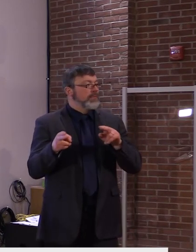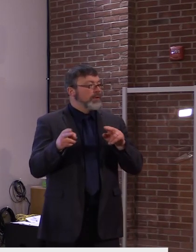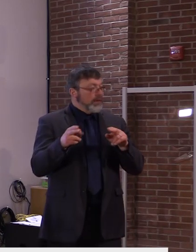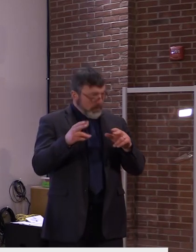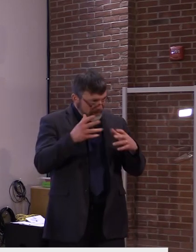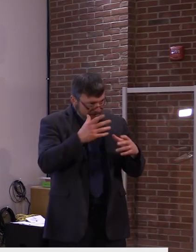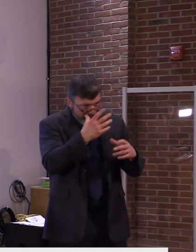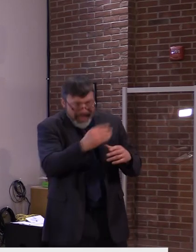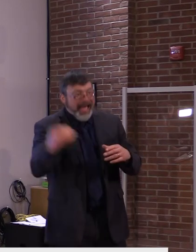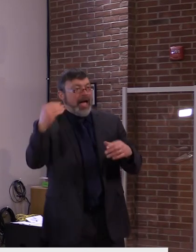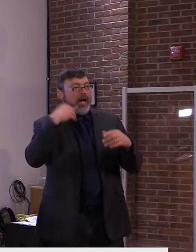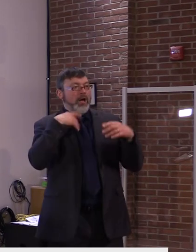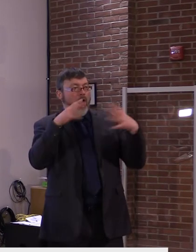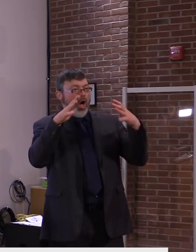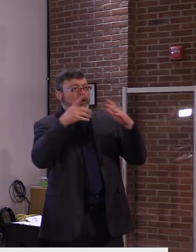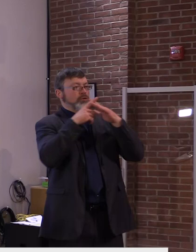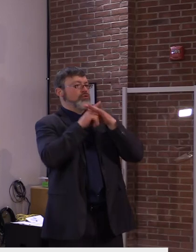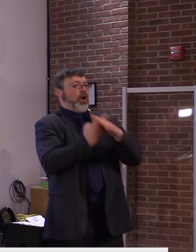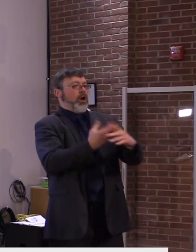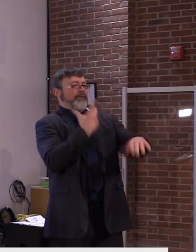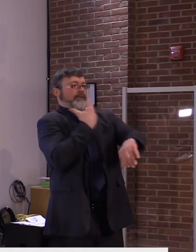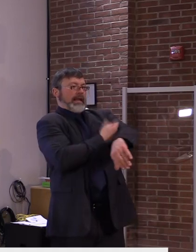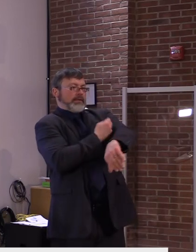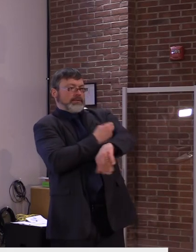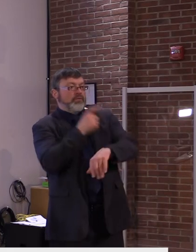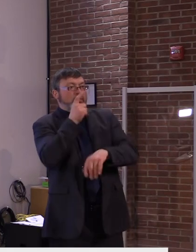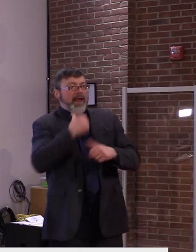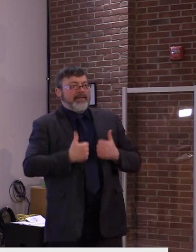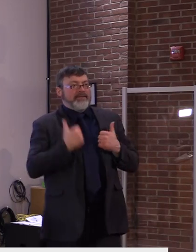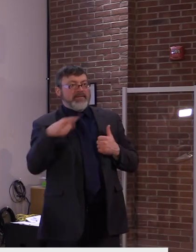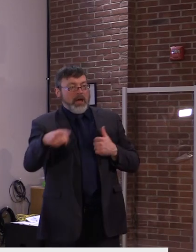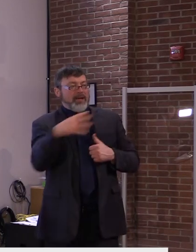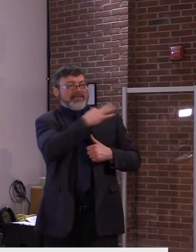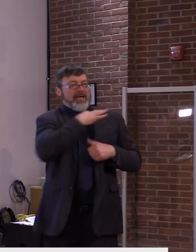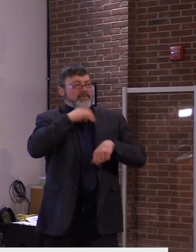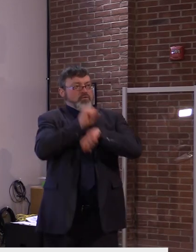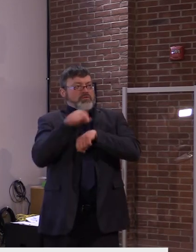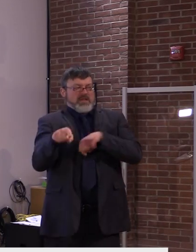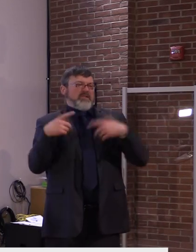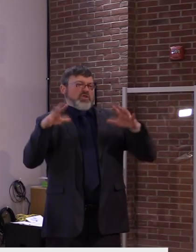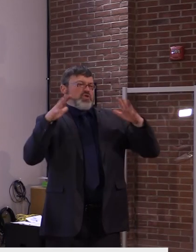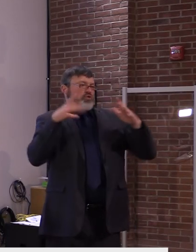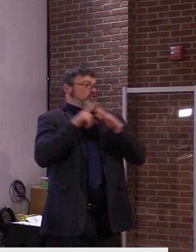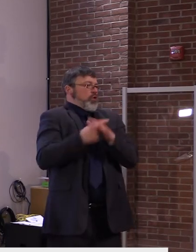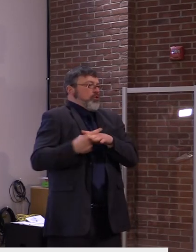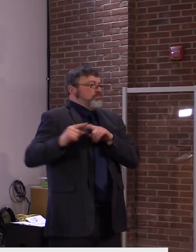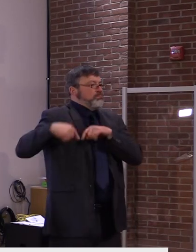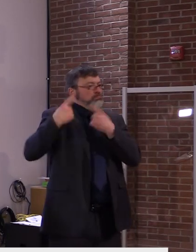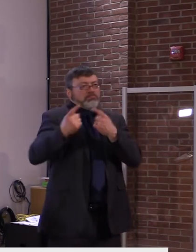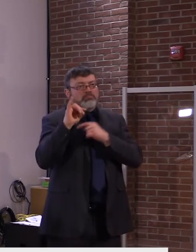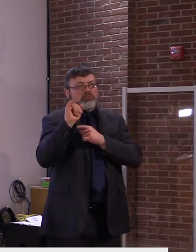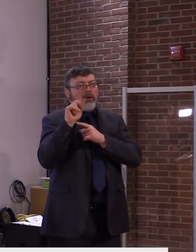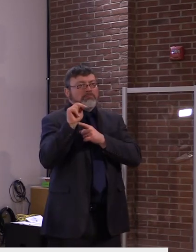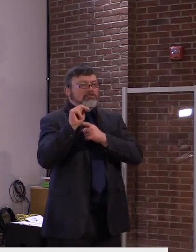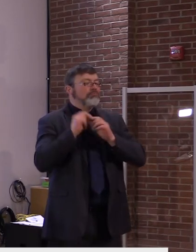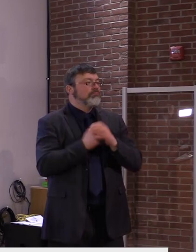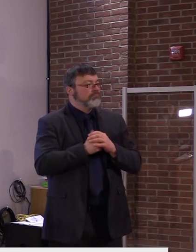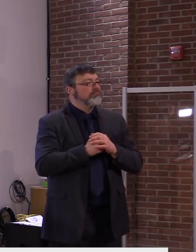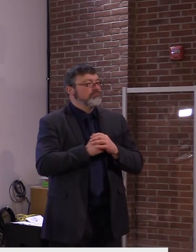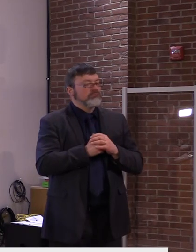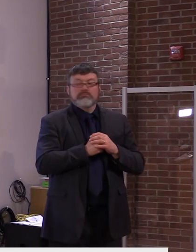our outbreak prevention response teams, but also while the pace of vaccination in these facilities has